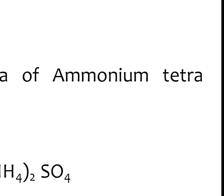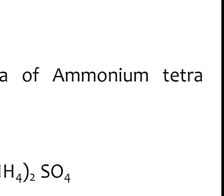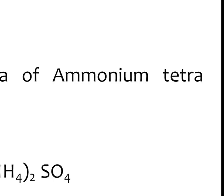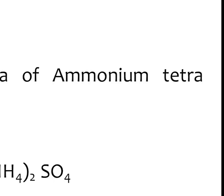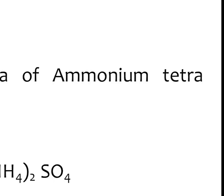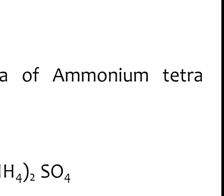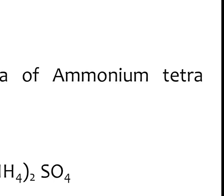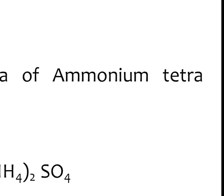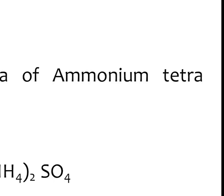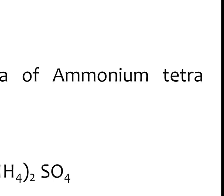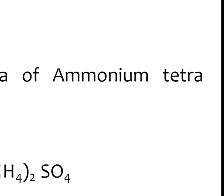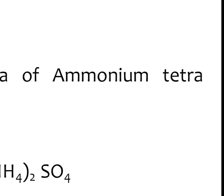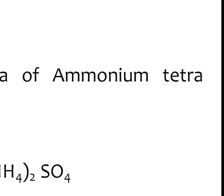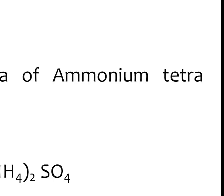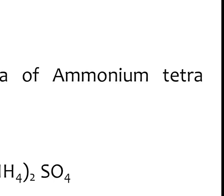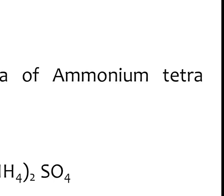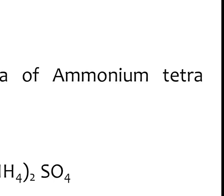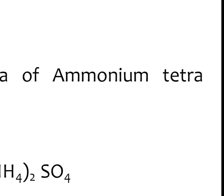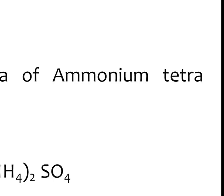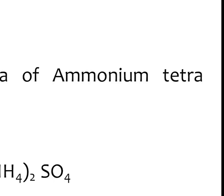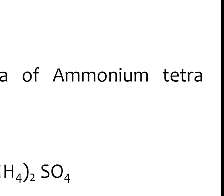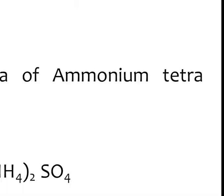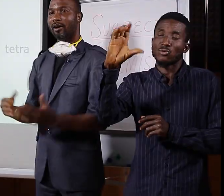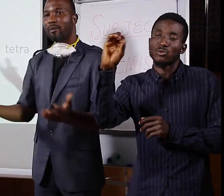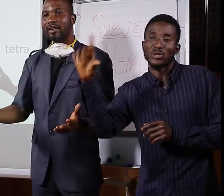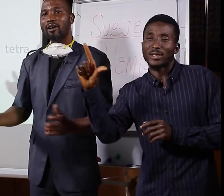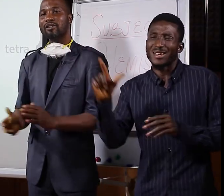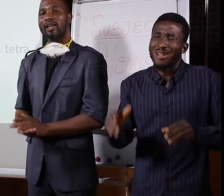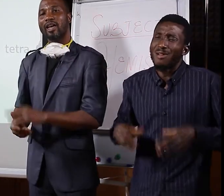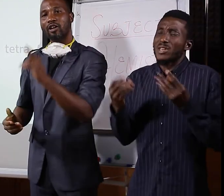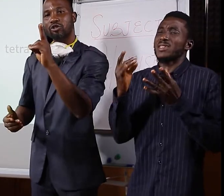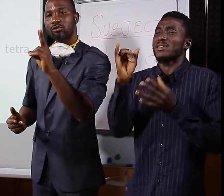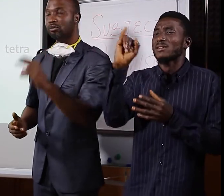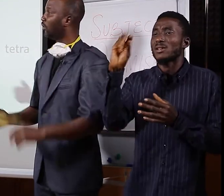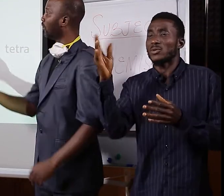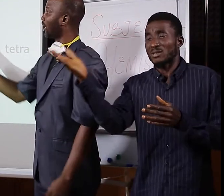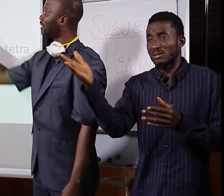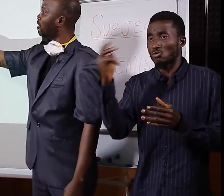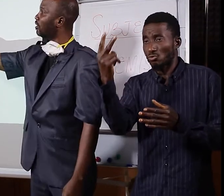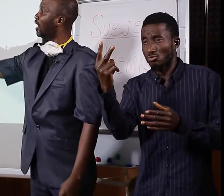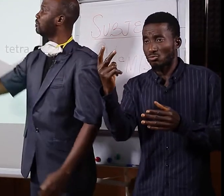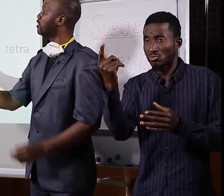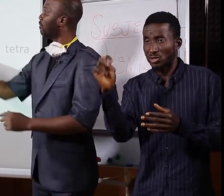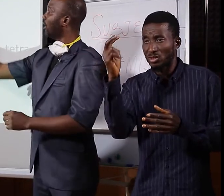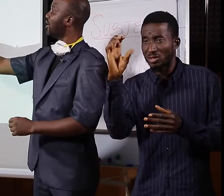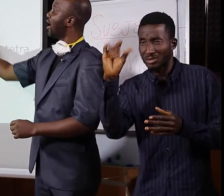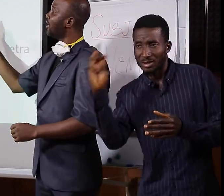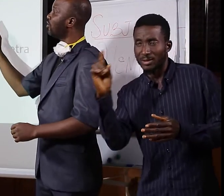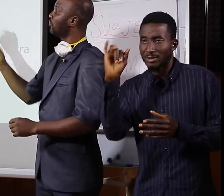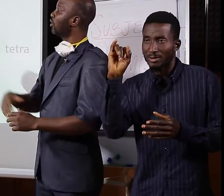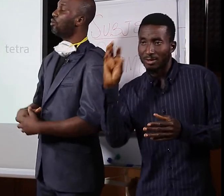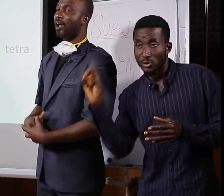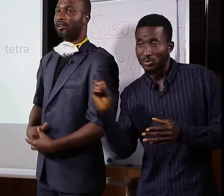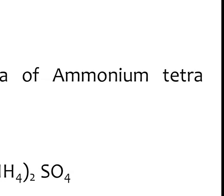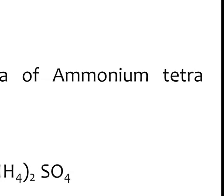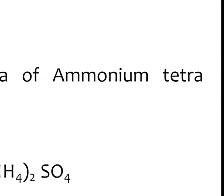number 2, you say write the formula of aluminium chloride. How many ions are there? 2. The cation, aluminium, and the